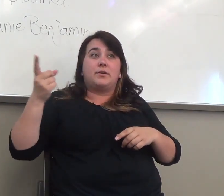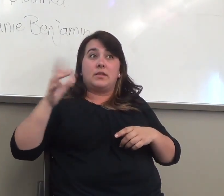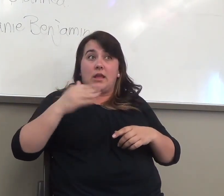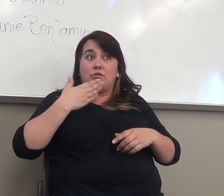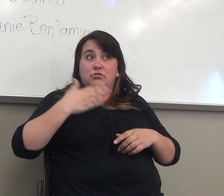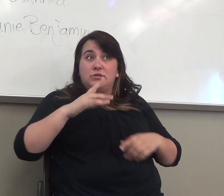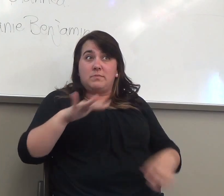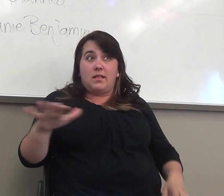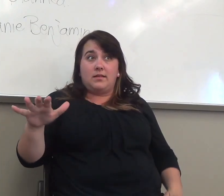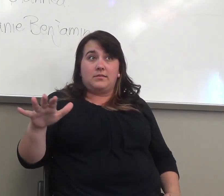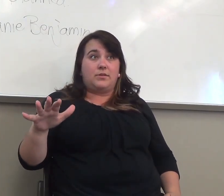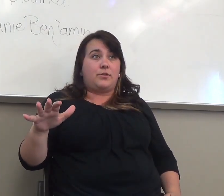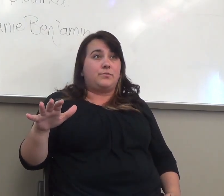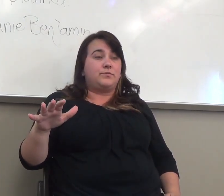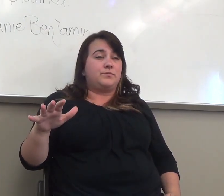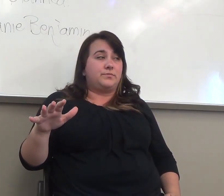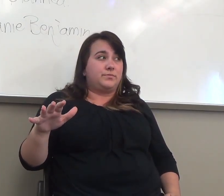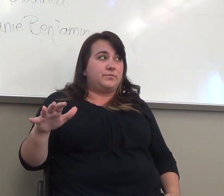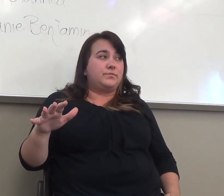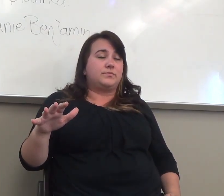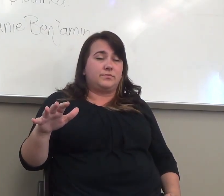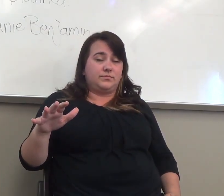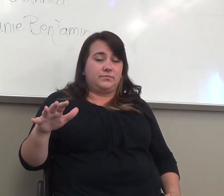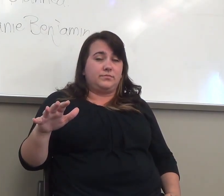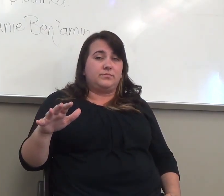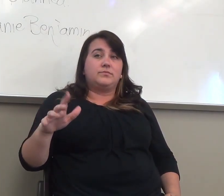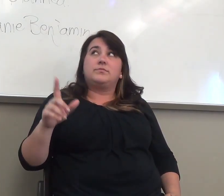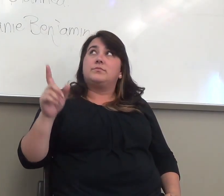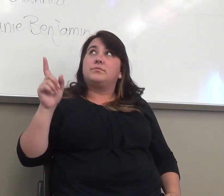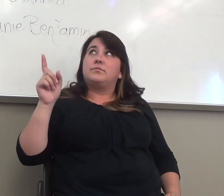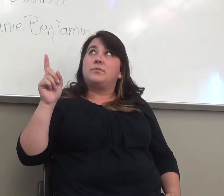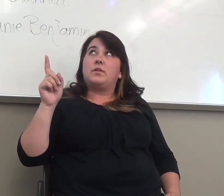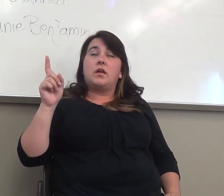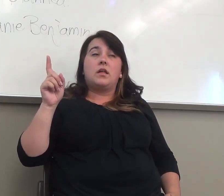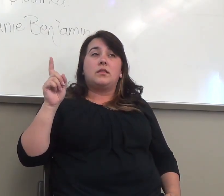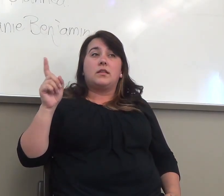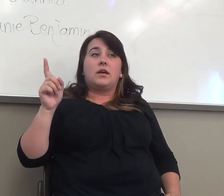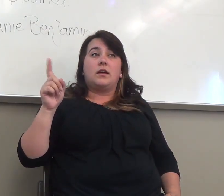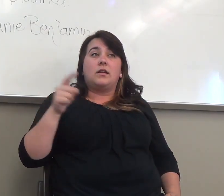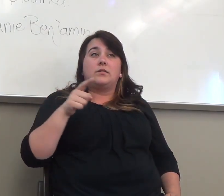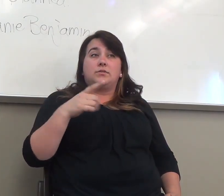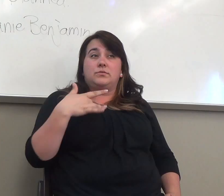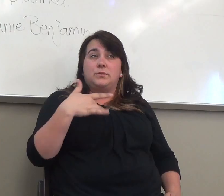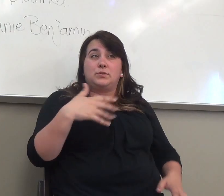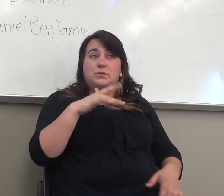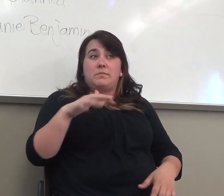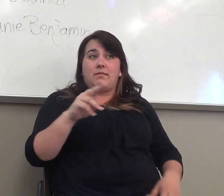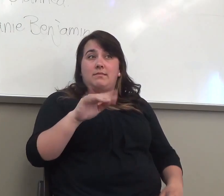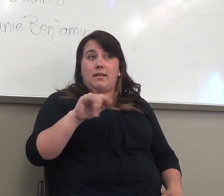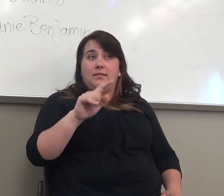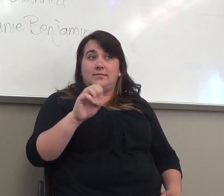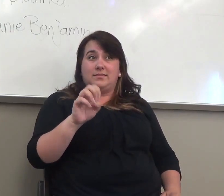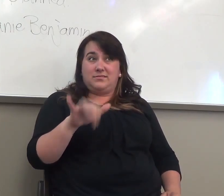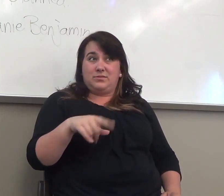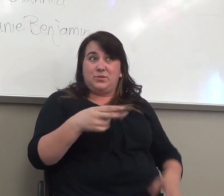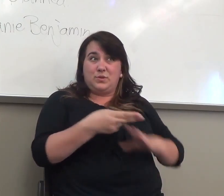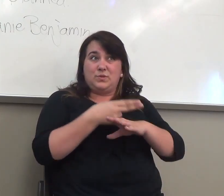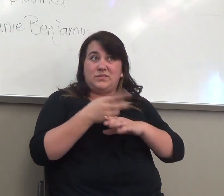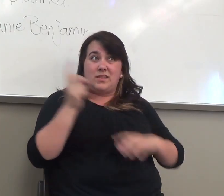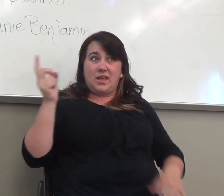spelling? No. Okay. That's one, do you ever spell that word that way? Is there ever a time that you spell